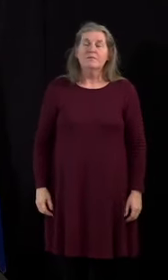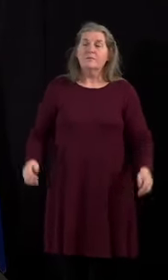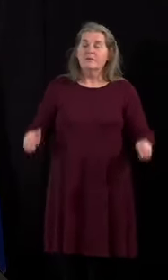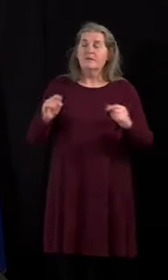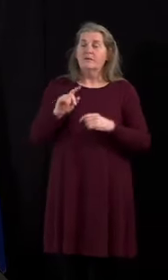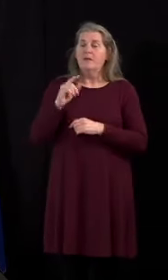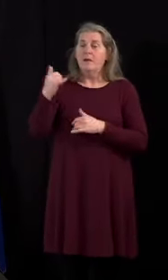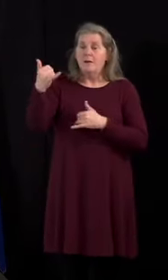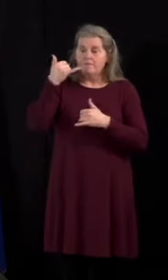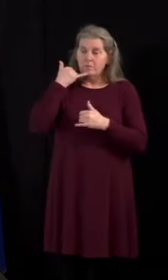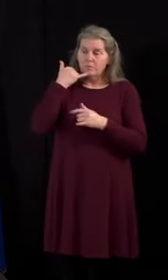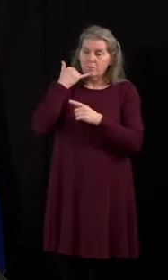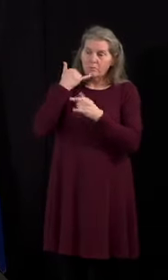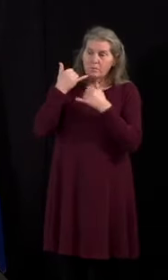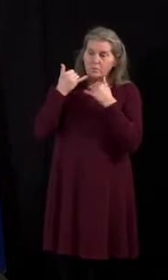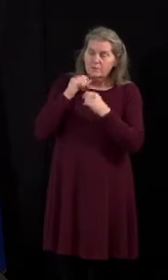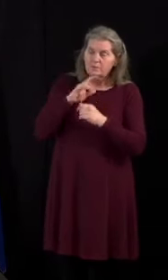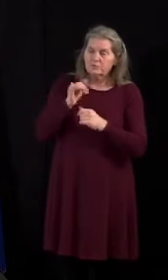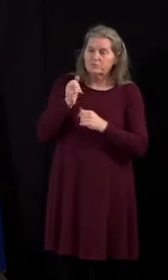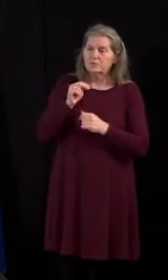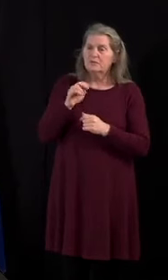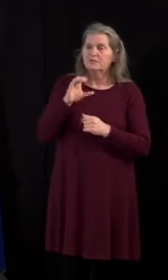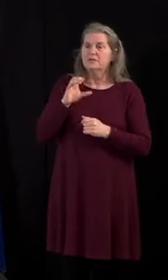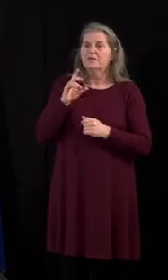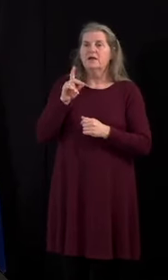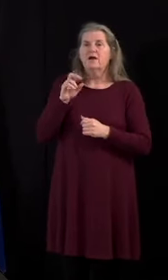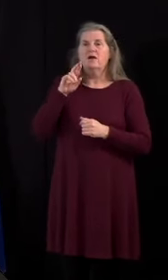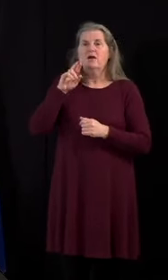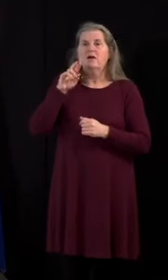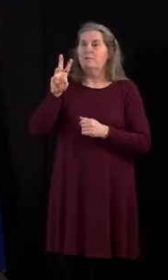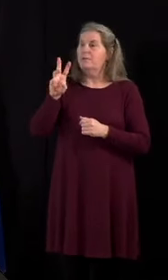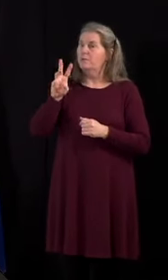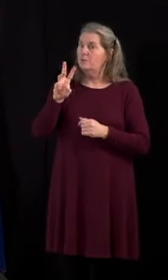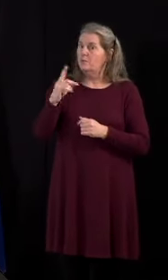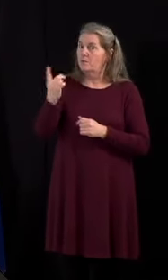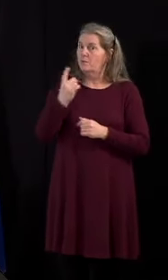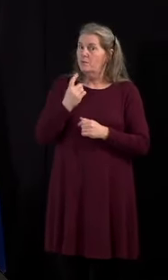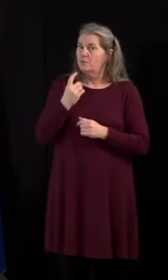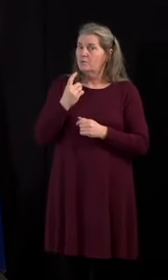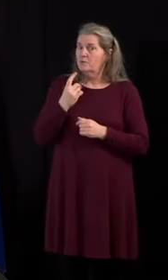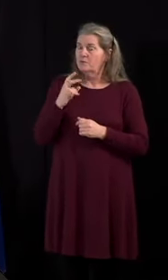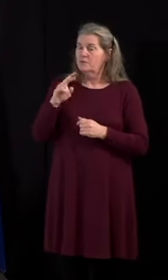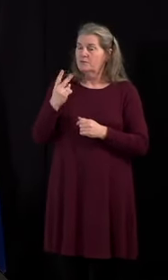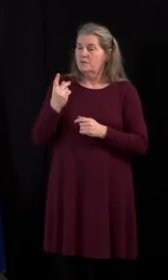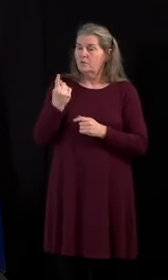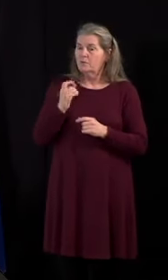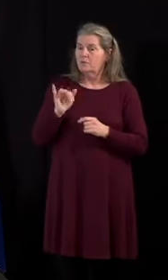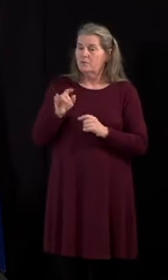I'll go to the phone, starting with John from CKRW. John, can you have a question and a follow-up?